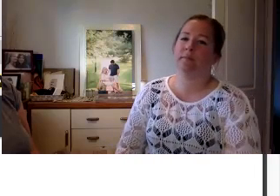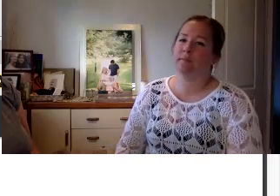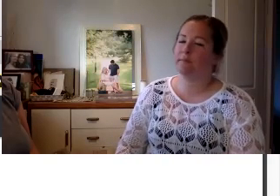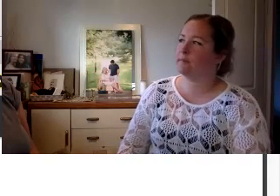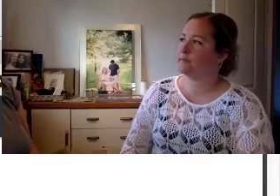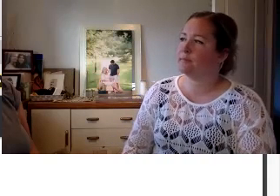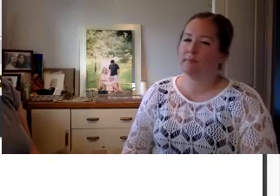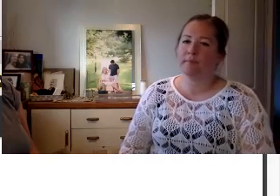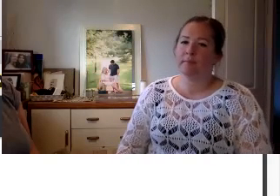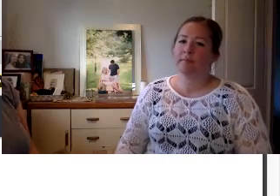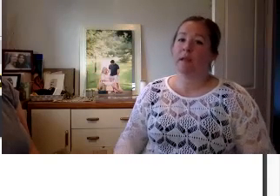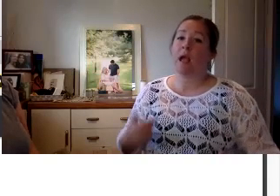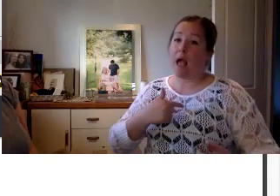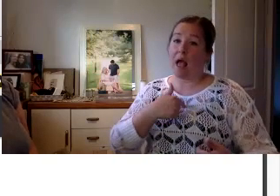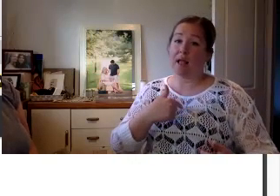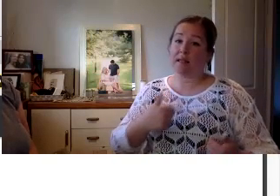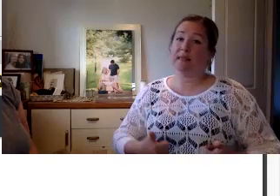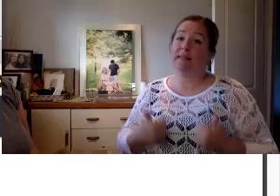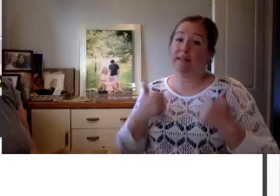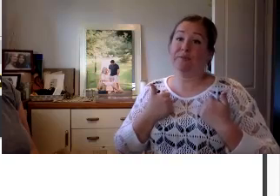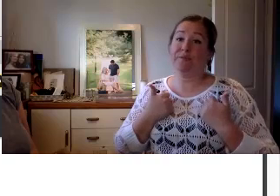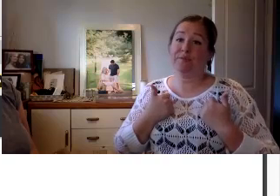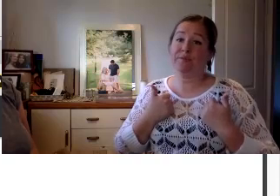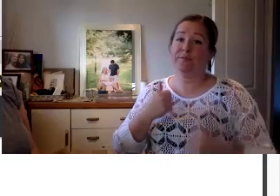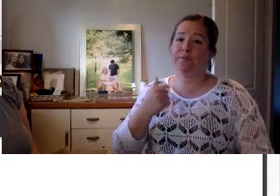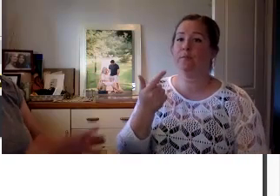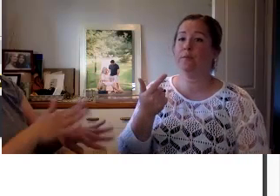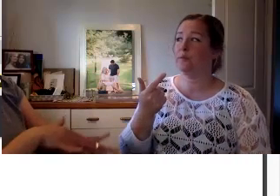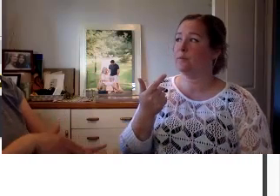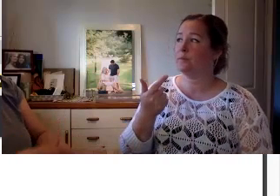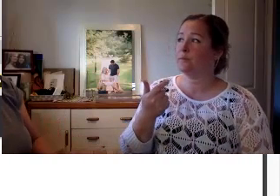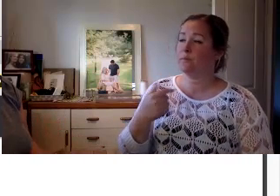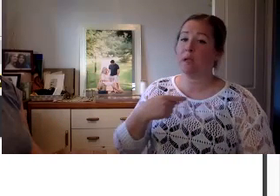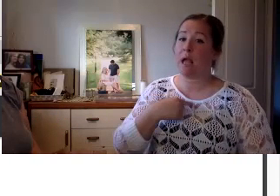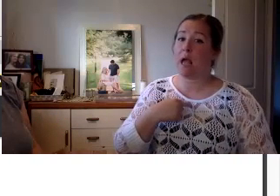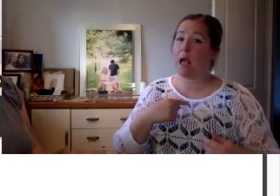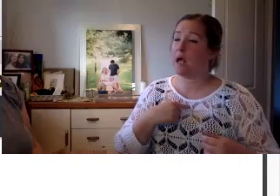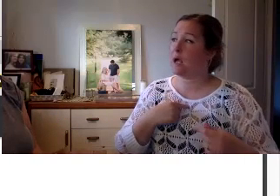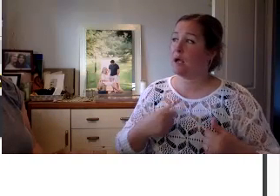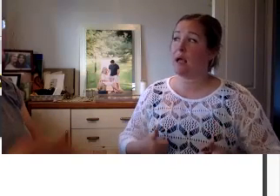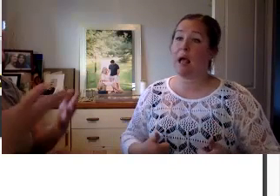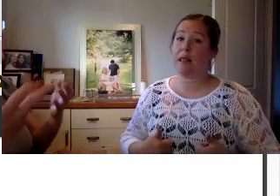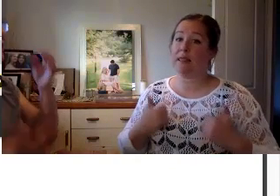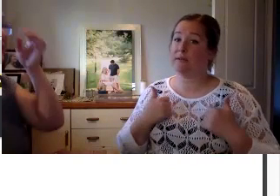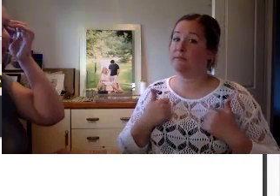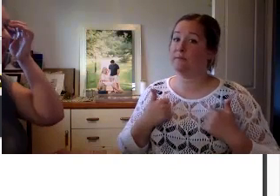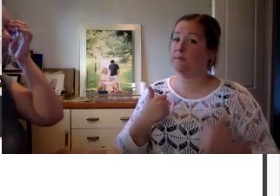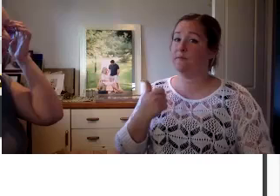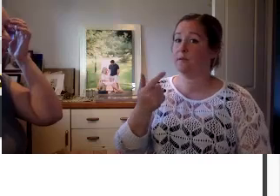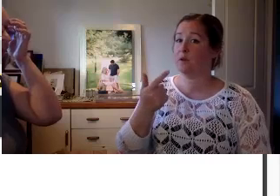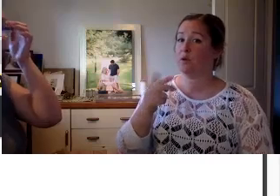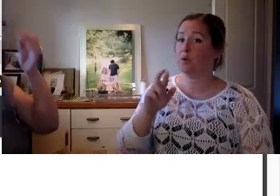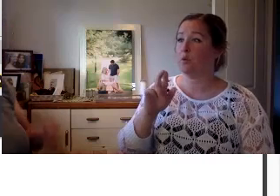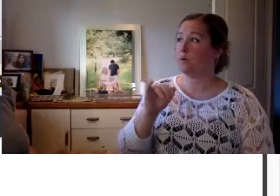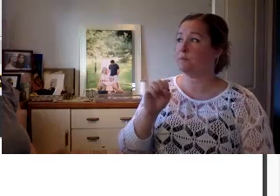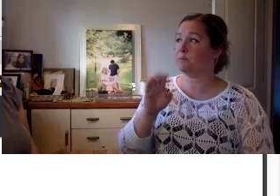be giving yourself a sign name. You'd be finger spelling your name. So let's practice. My name is, and you finger spell your name,